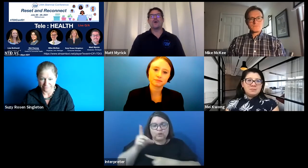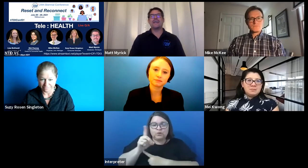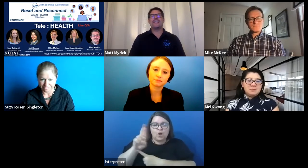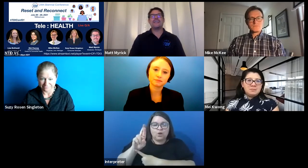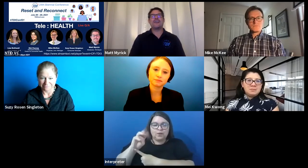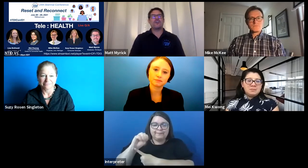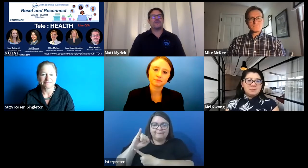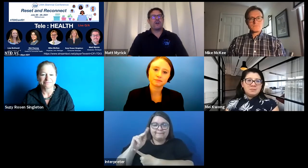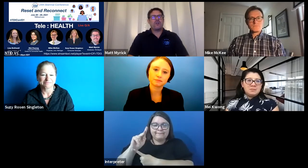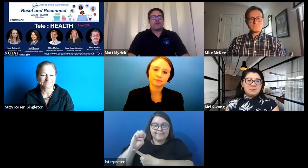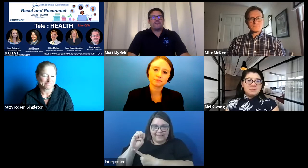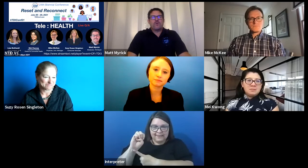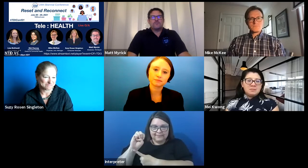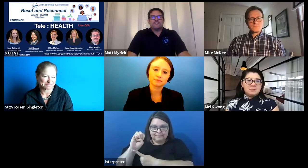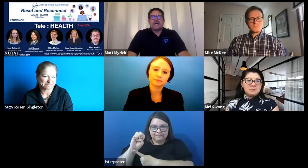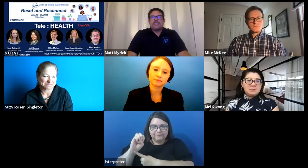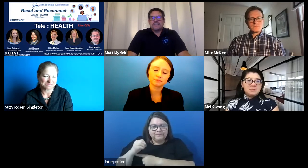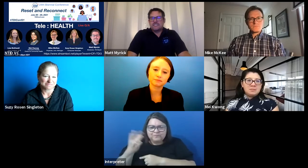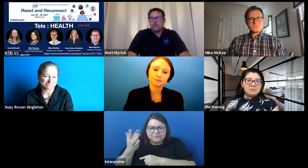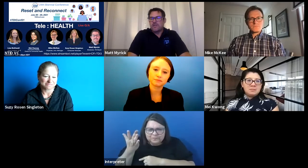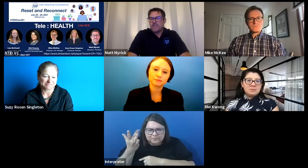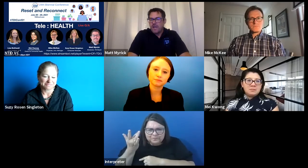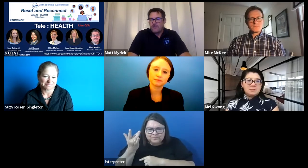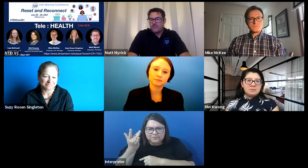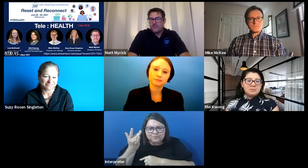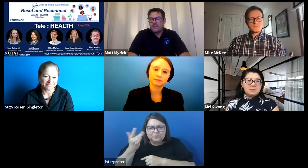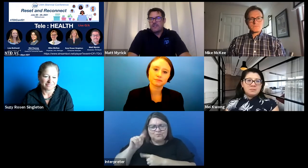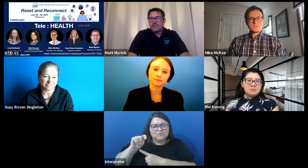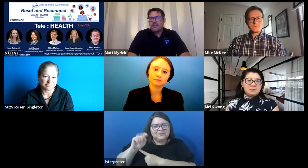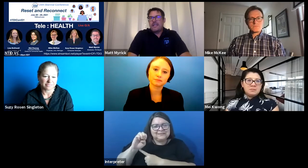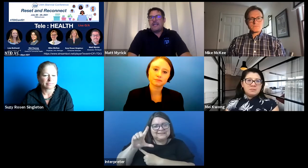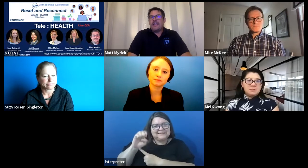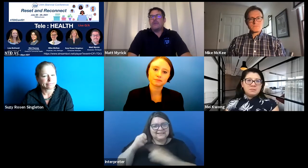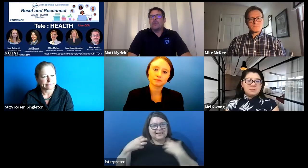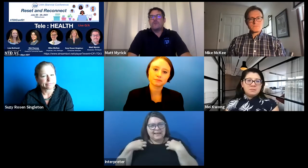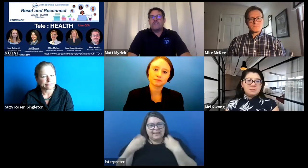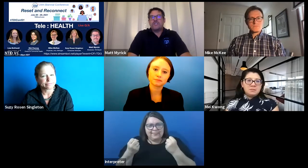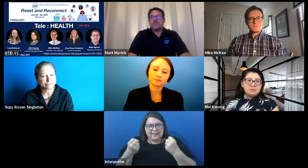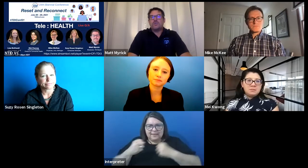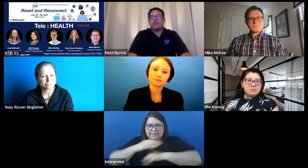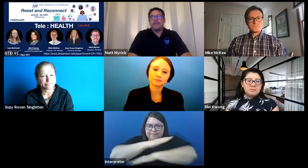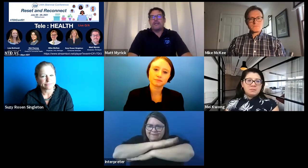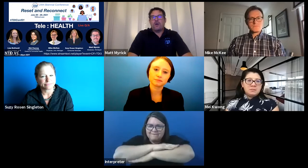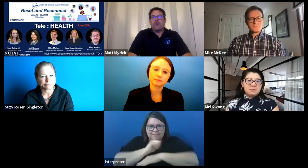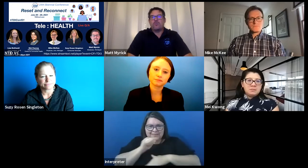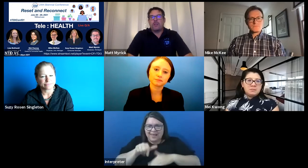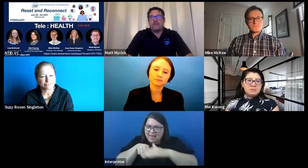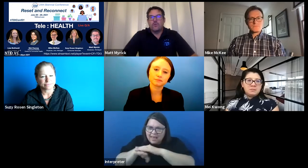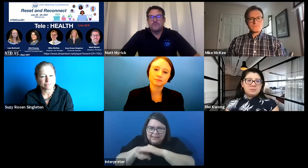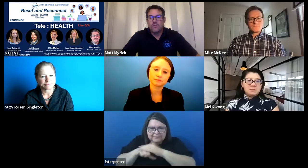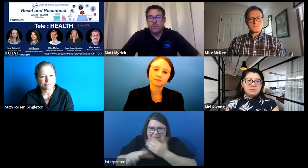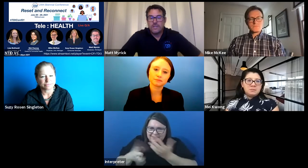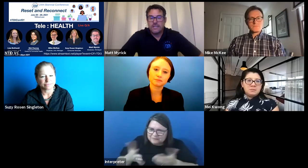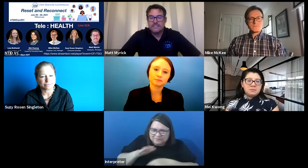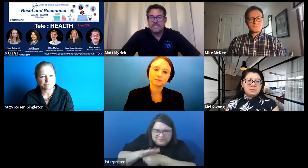And why are telehealth platforms not accessible enough? And what features would make telehealth